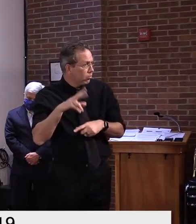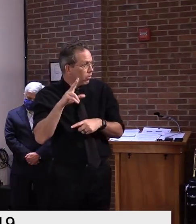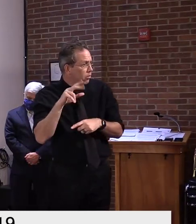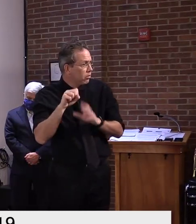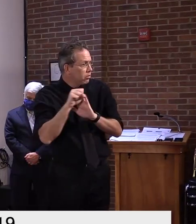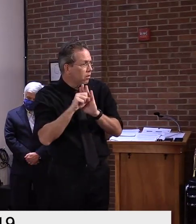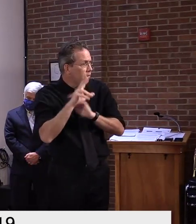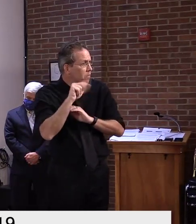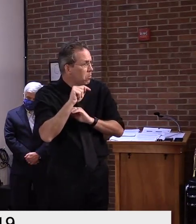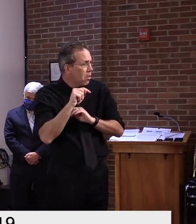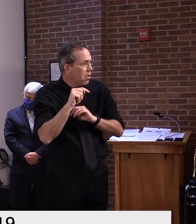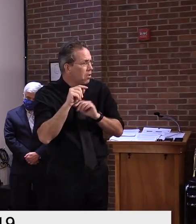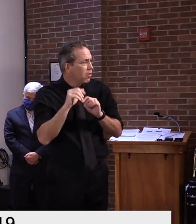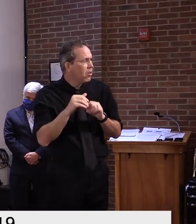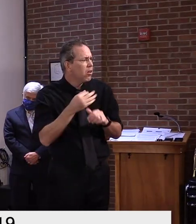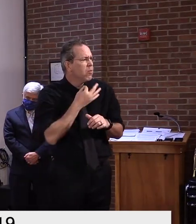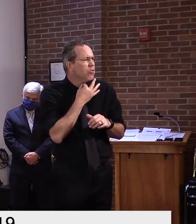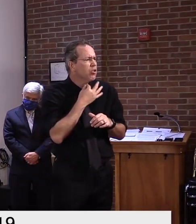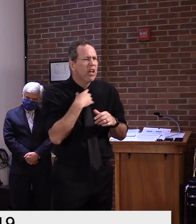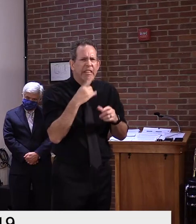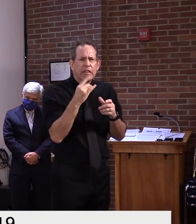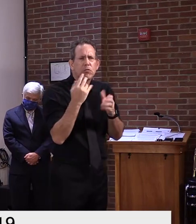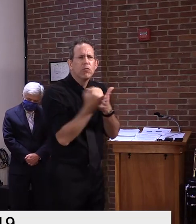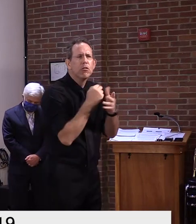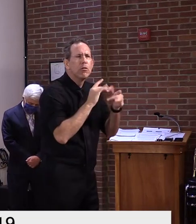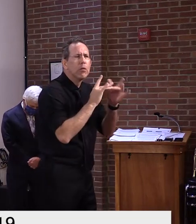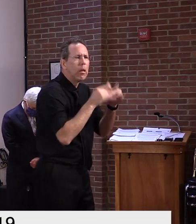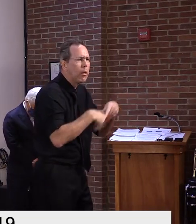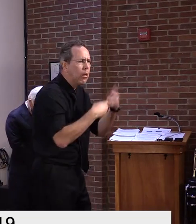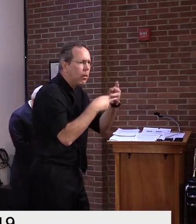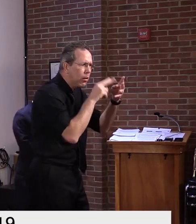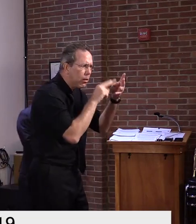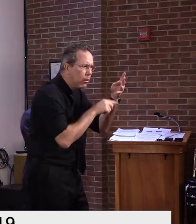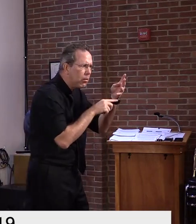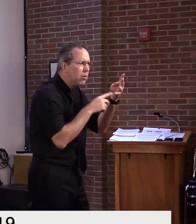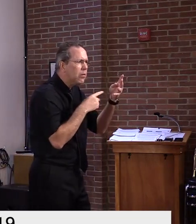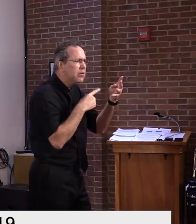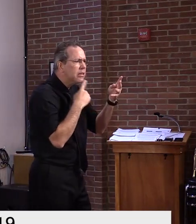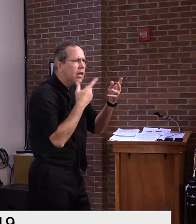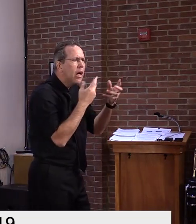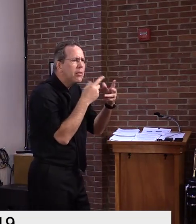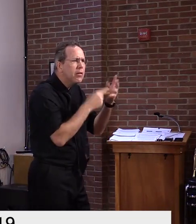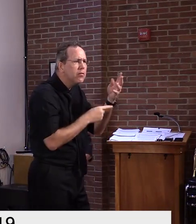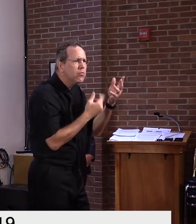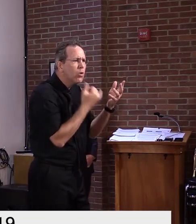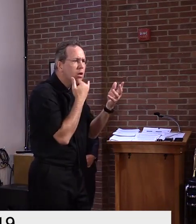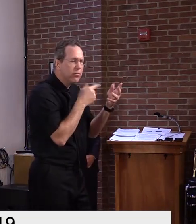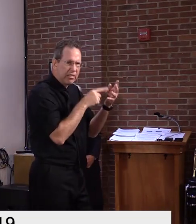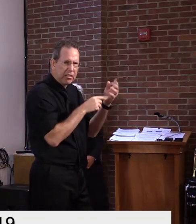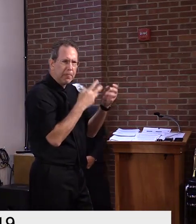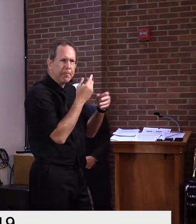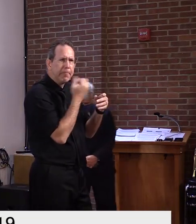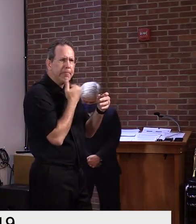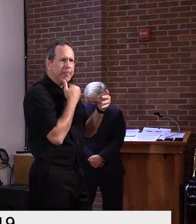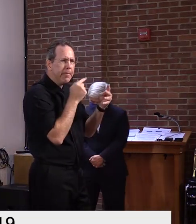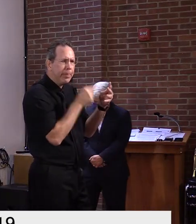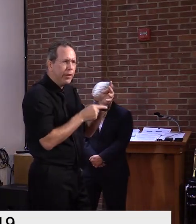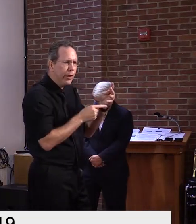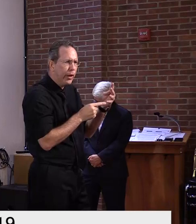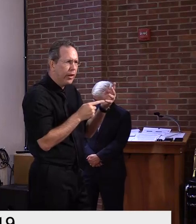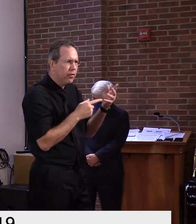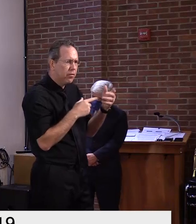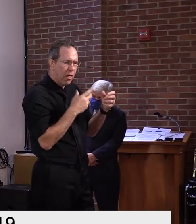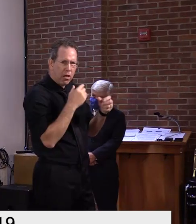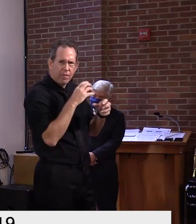of the CDC mistakes and bungling will net you a long litany